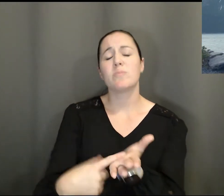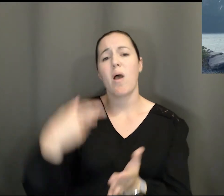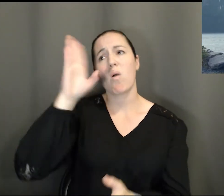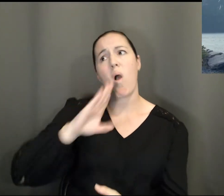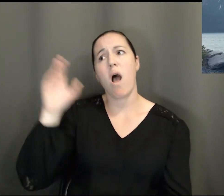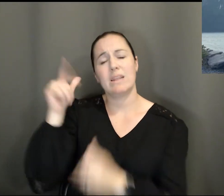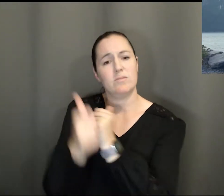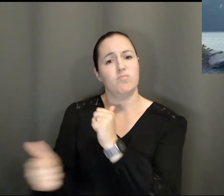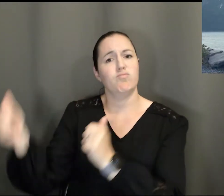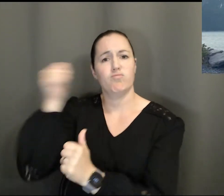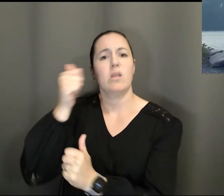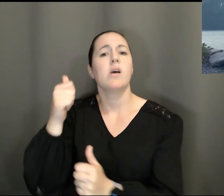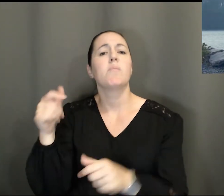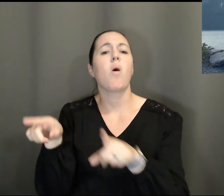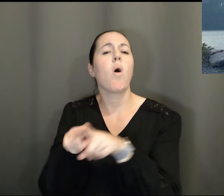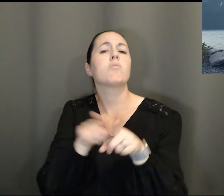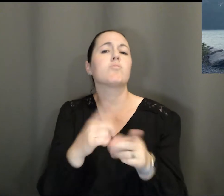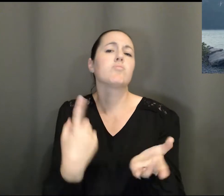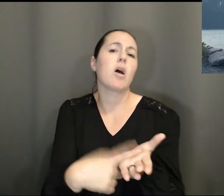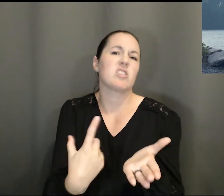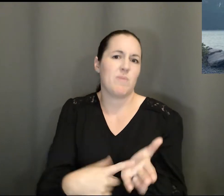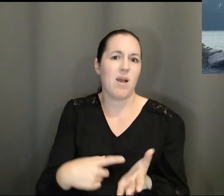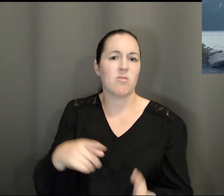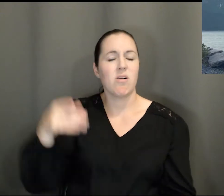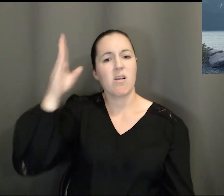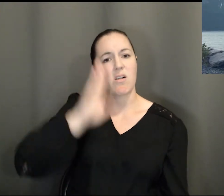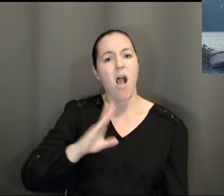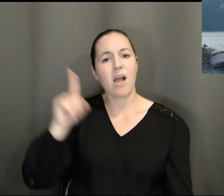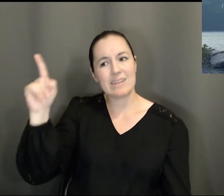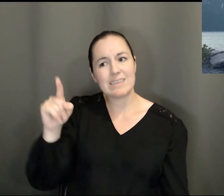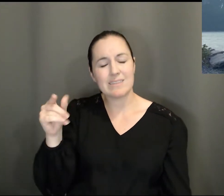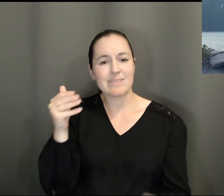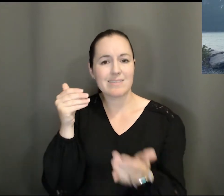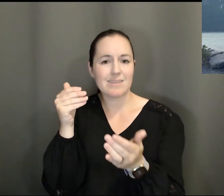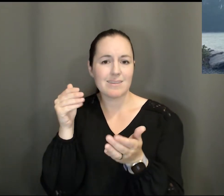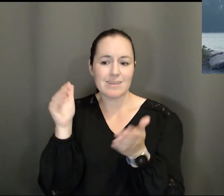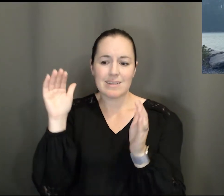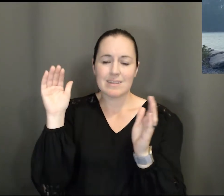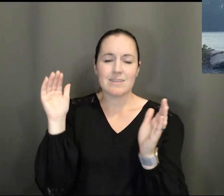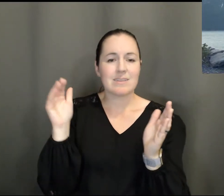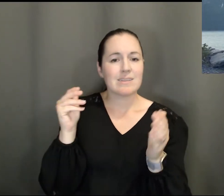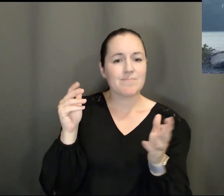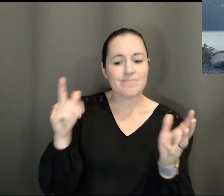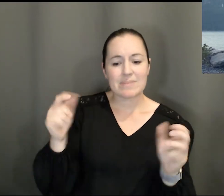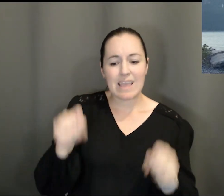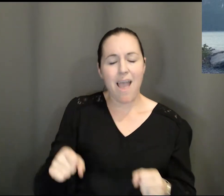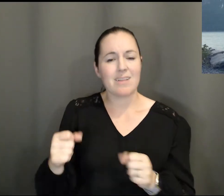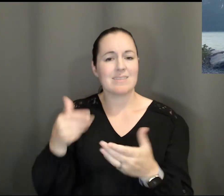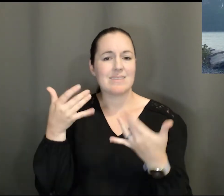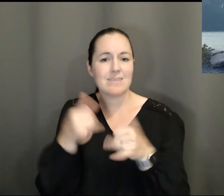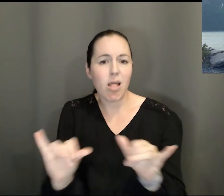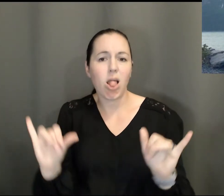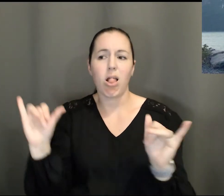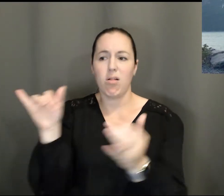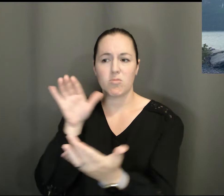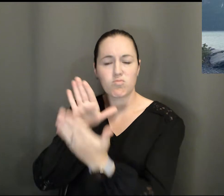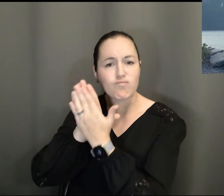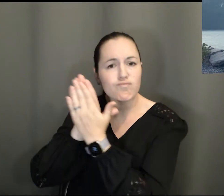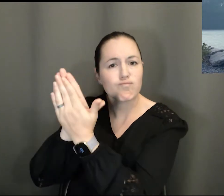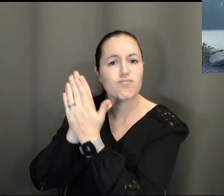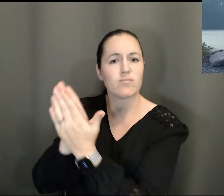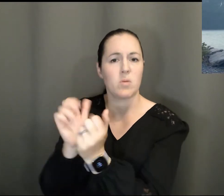can be also small enough to be right with you, with me. And maybe, like Bob talked about, you've